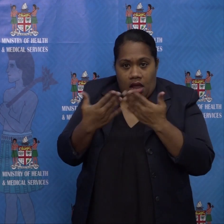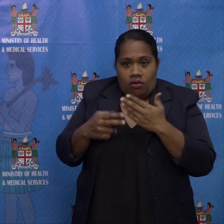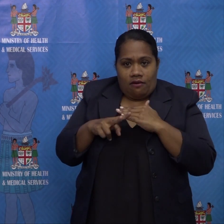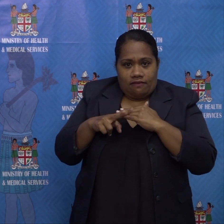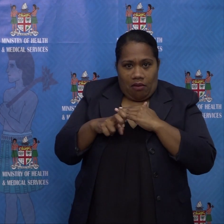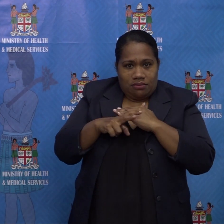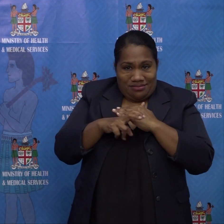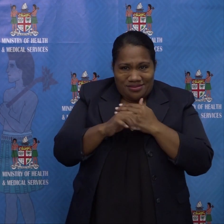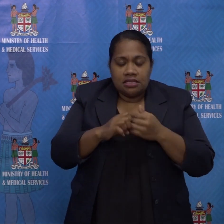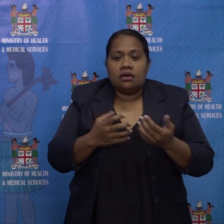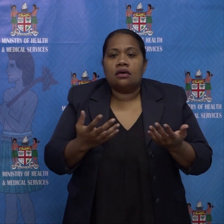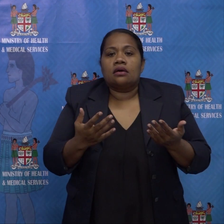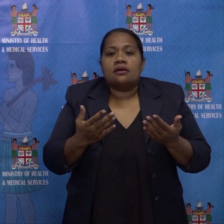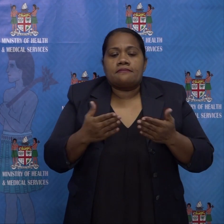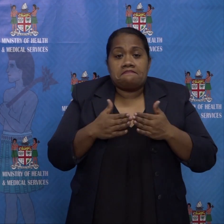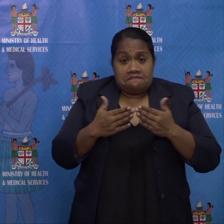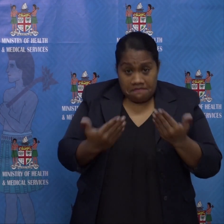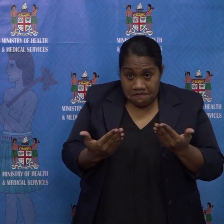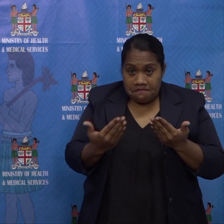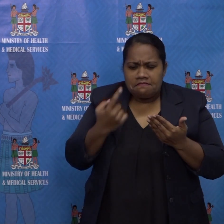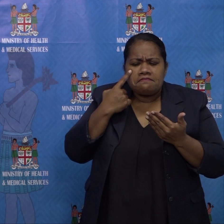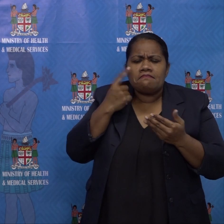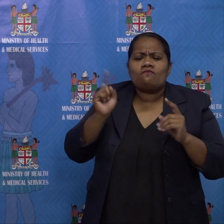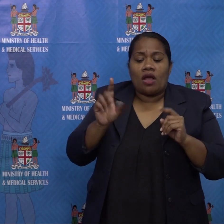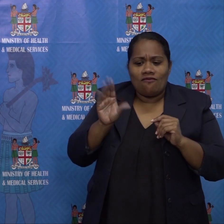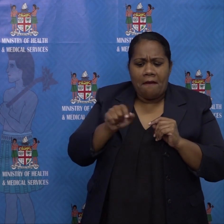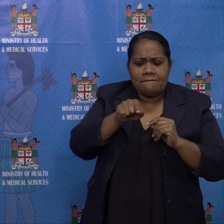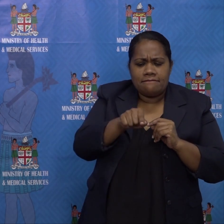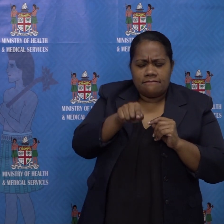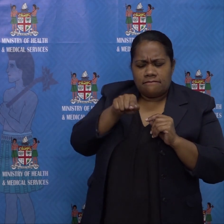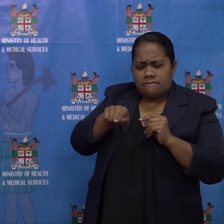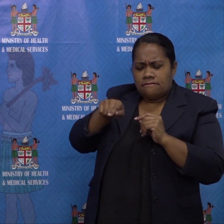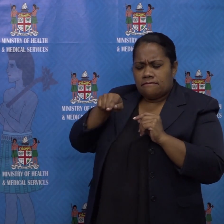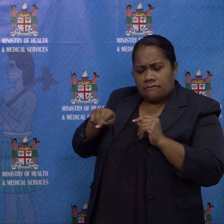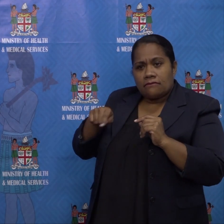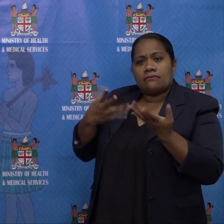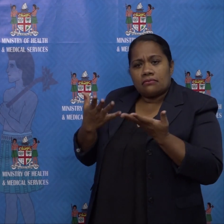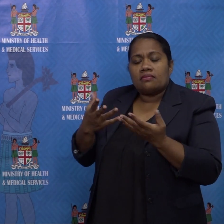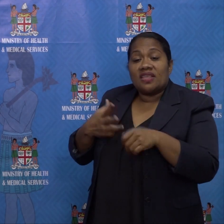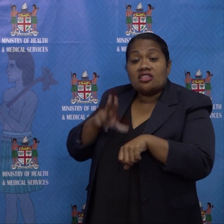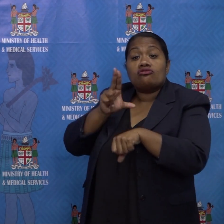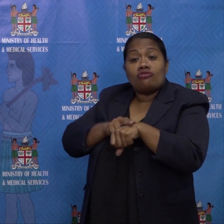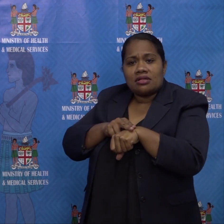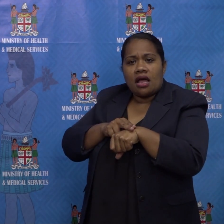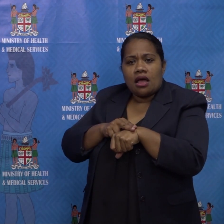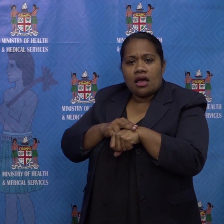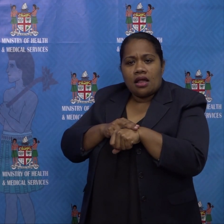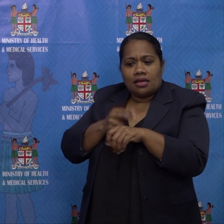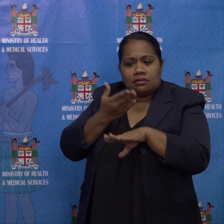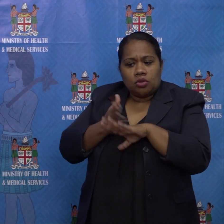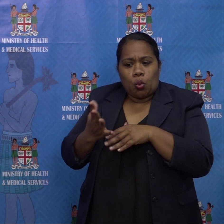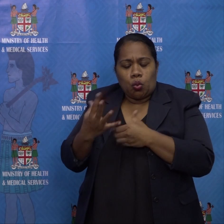now. So what we can see from this track, that these doctors got this infection recently.